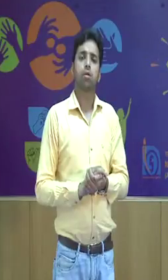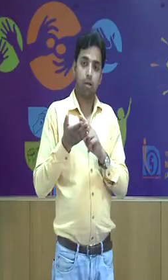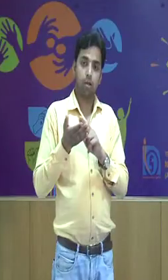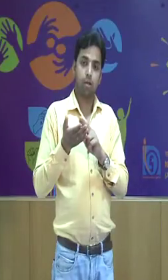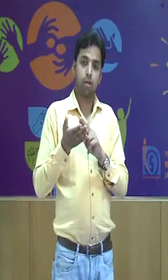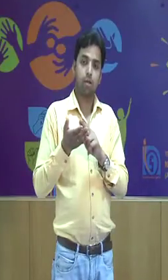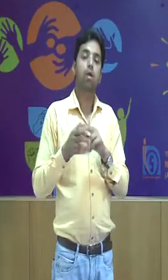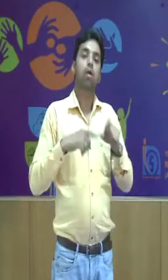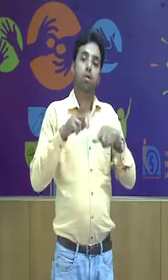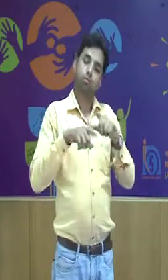at